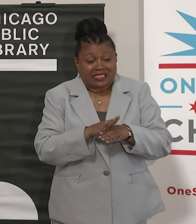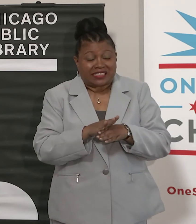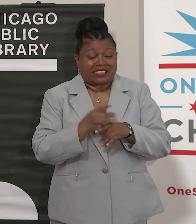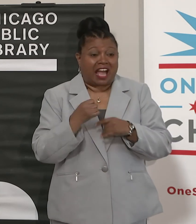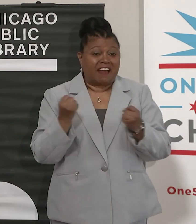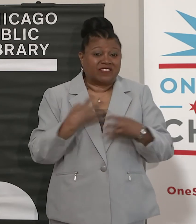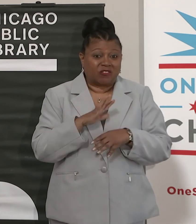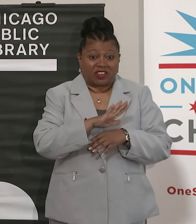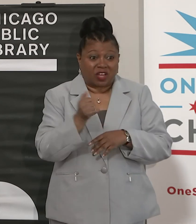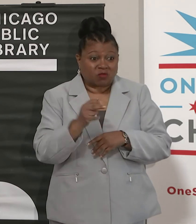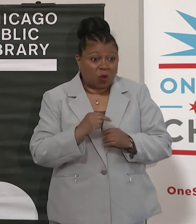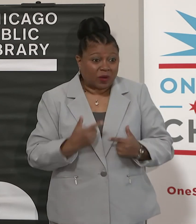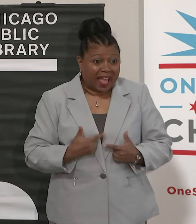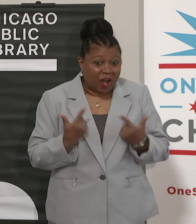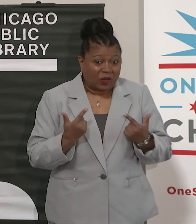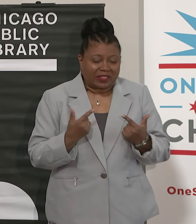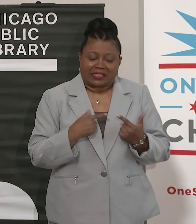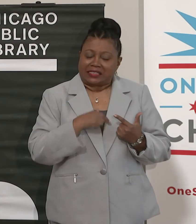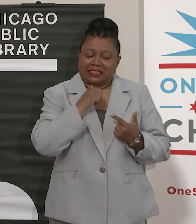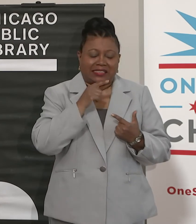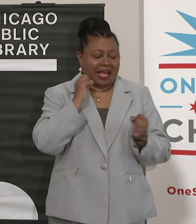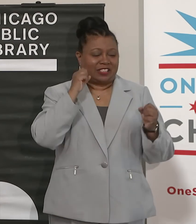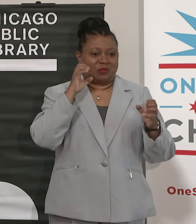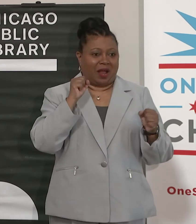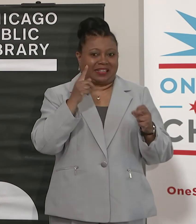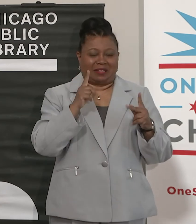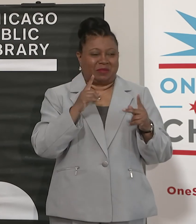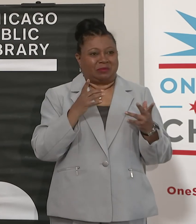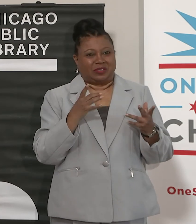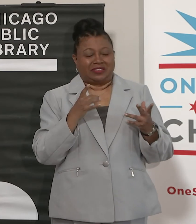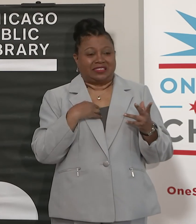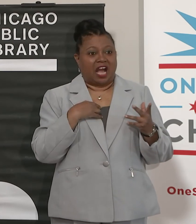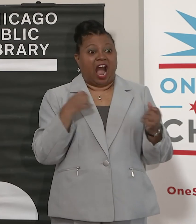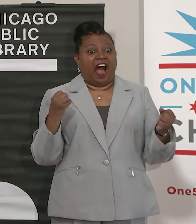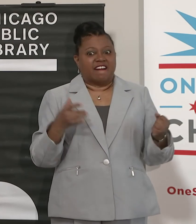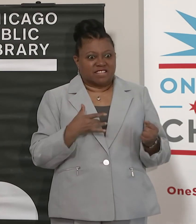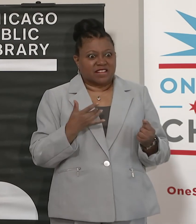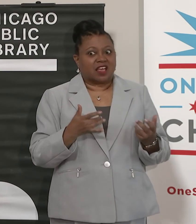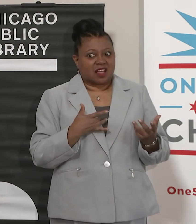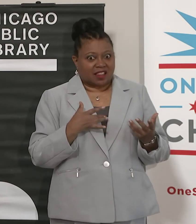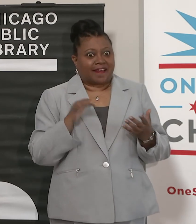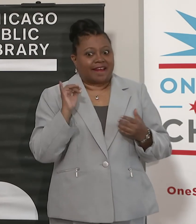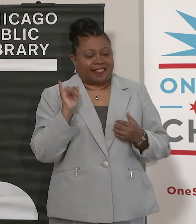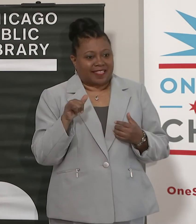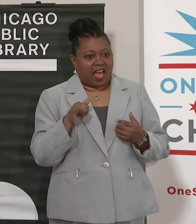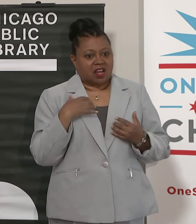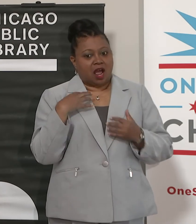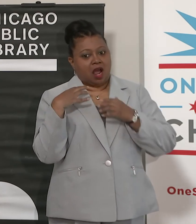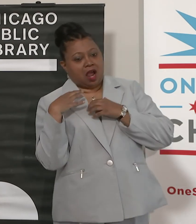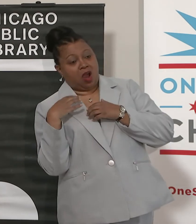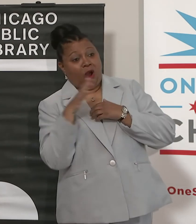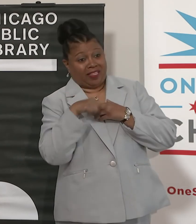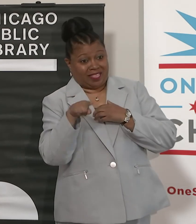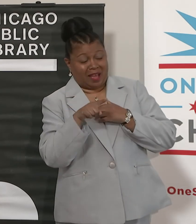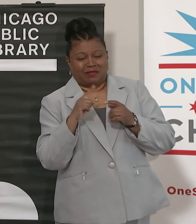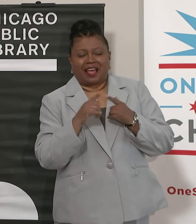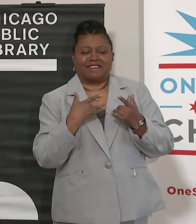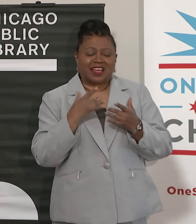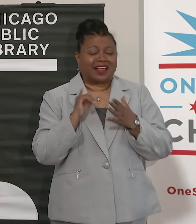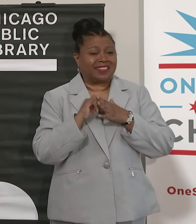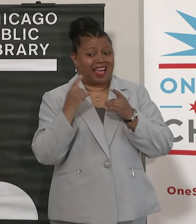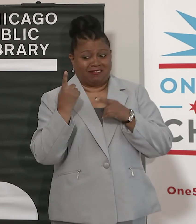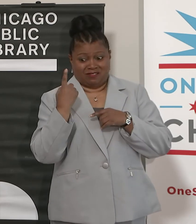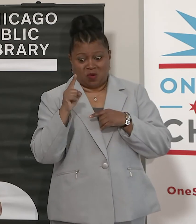are fearful for their own health, it's not surprising that people are feeling that weight on them. They've been feeling